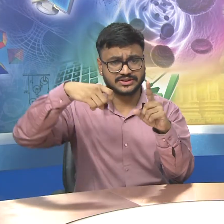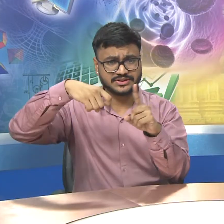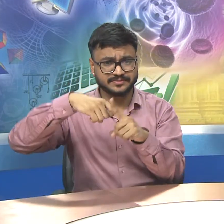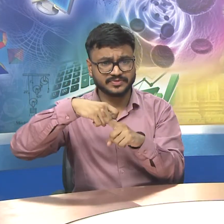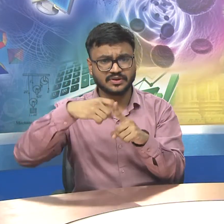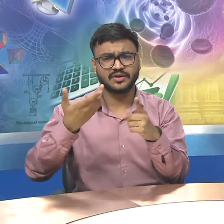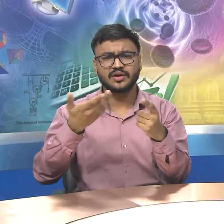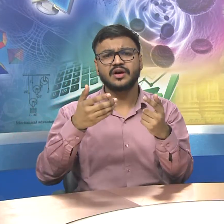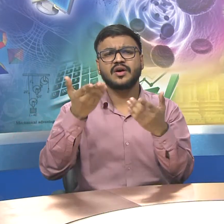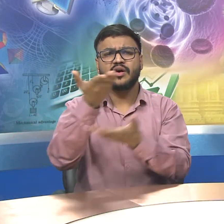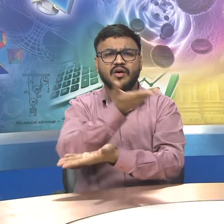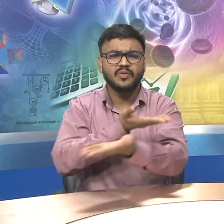Next is book.